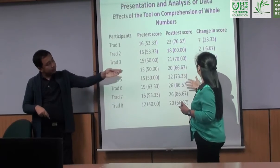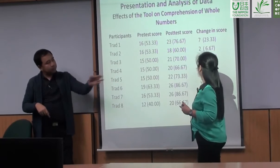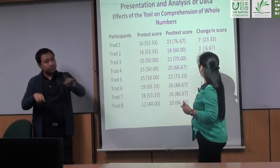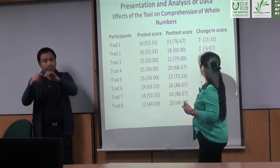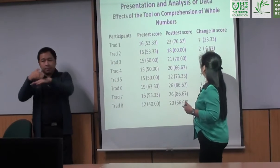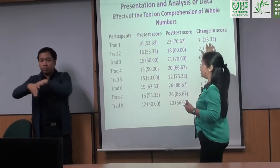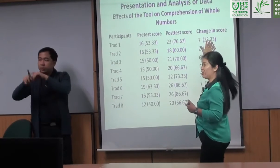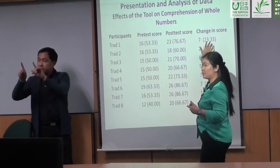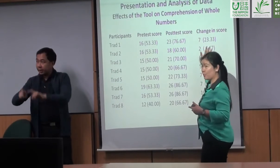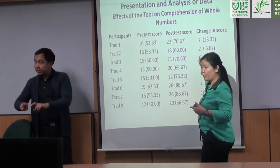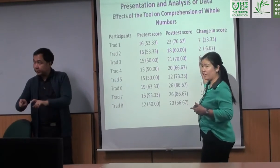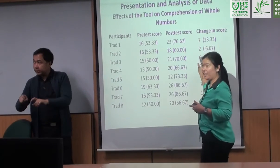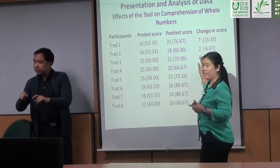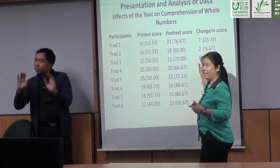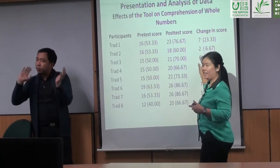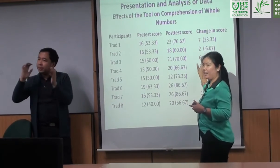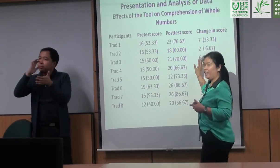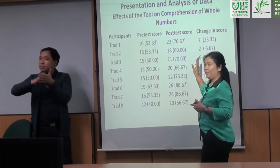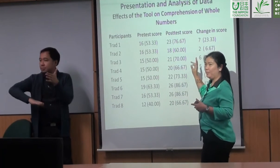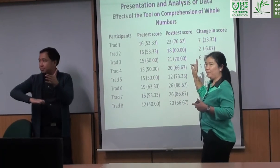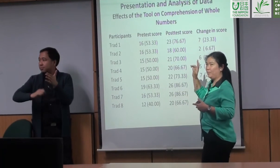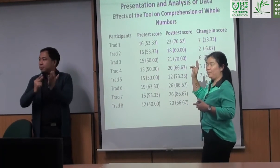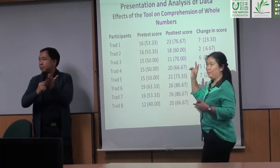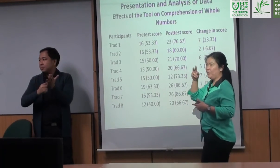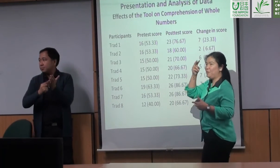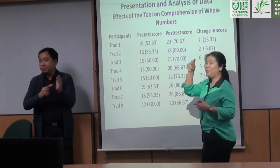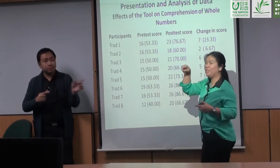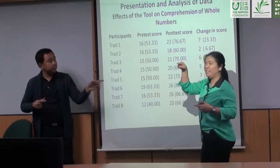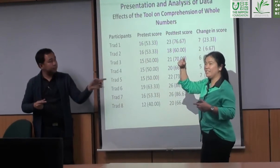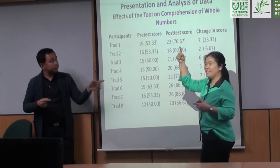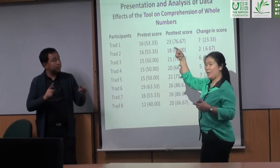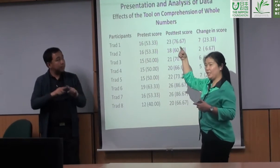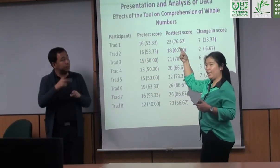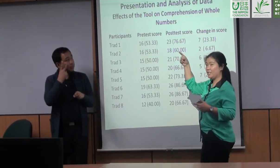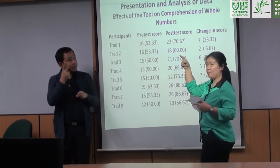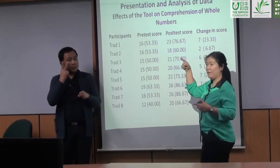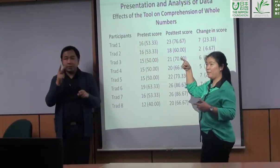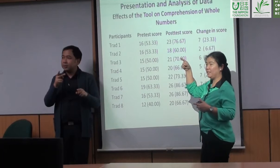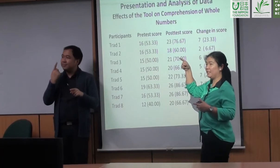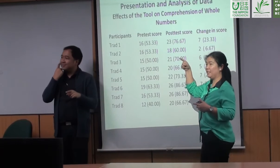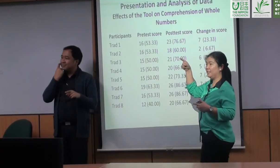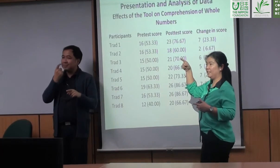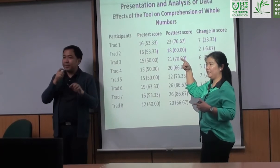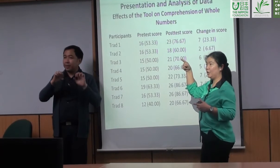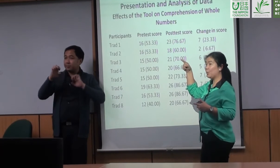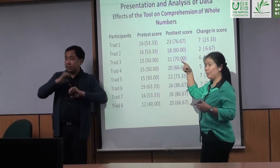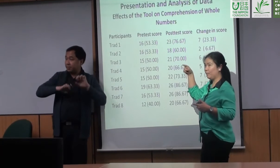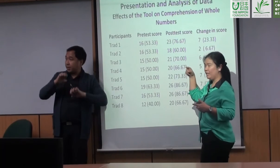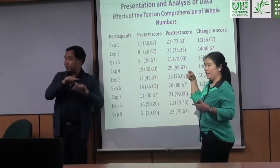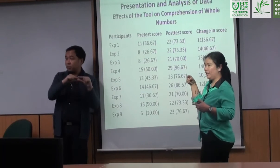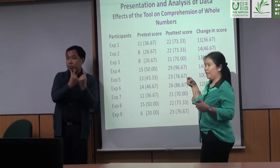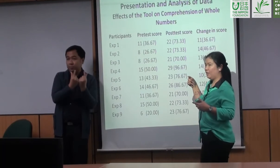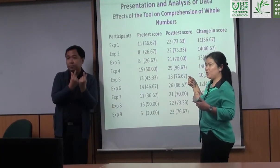post-test, and change in score. But if you notice, on the experimental